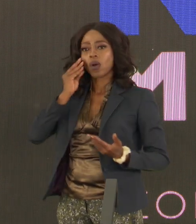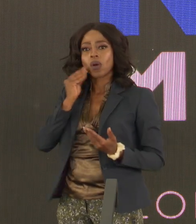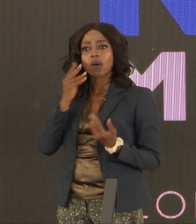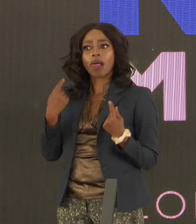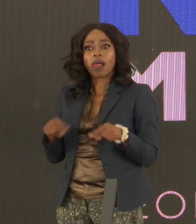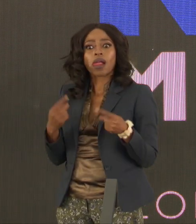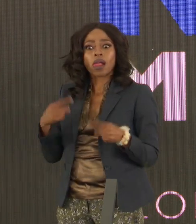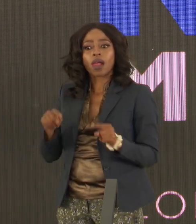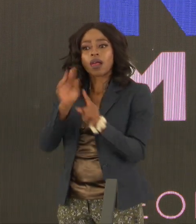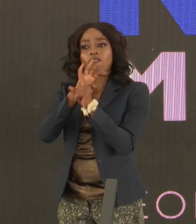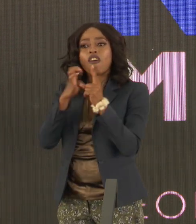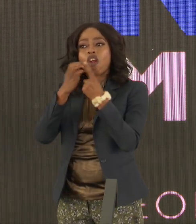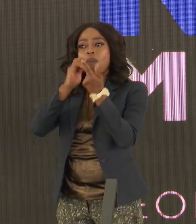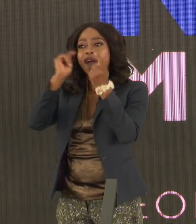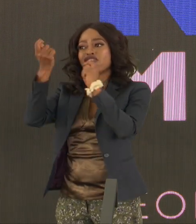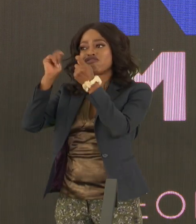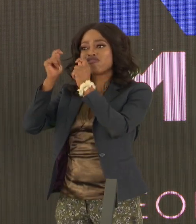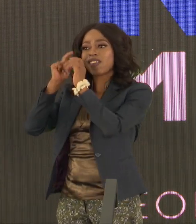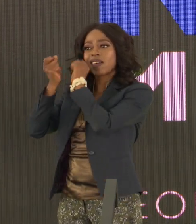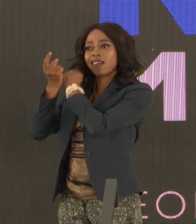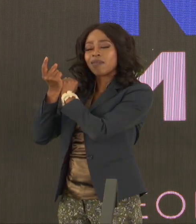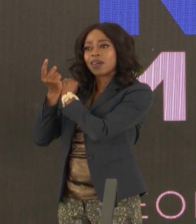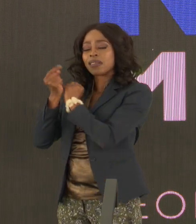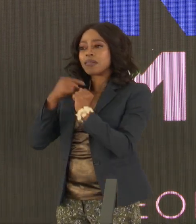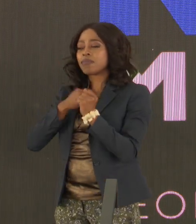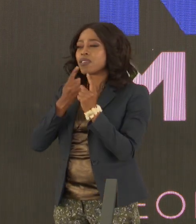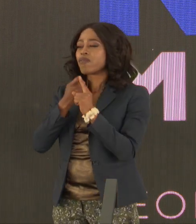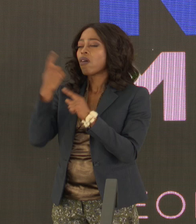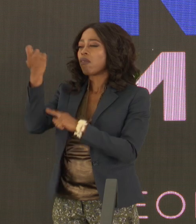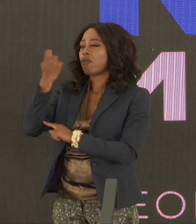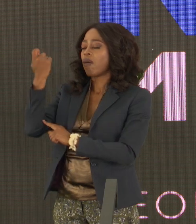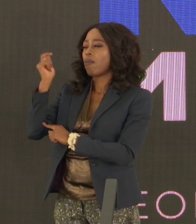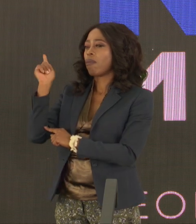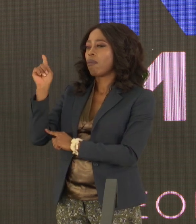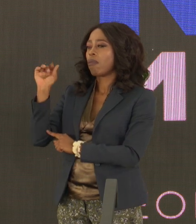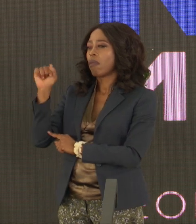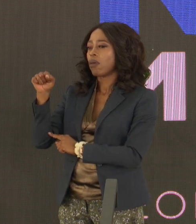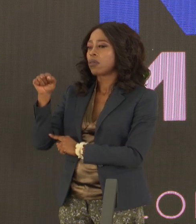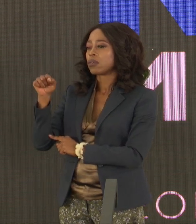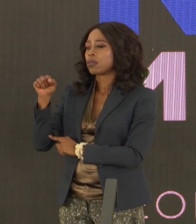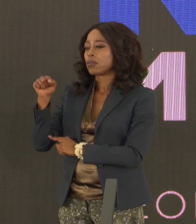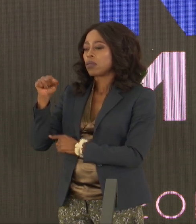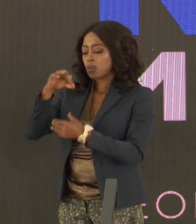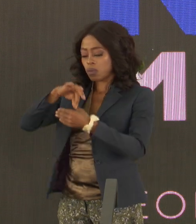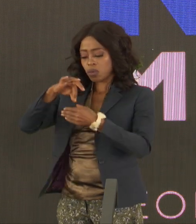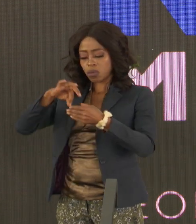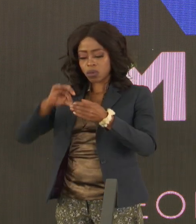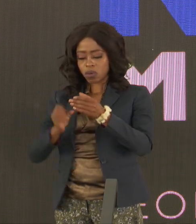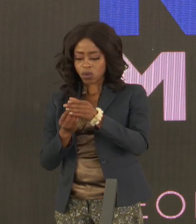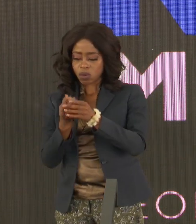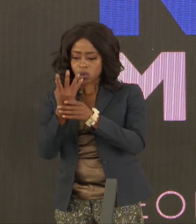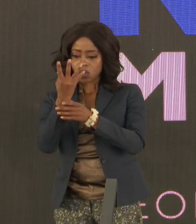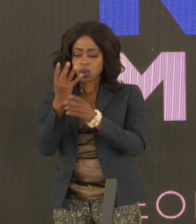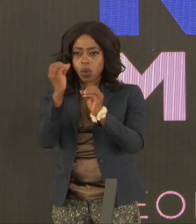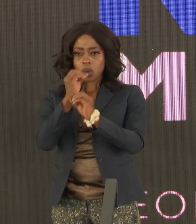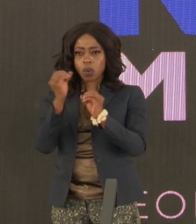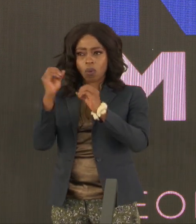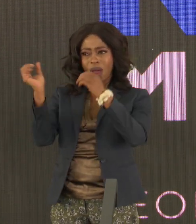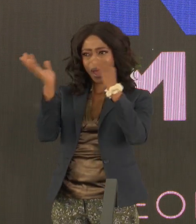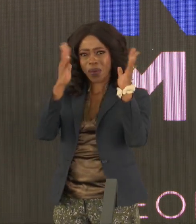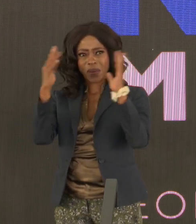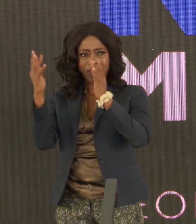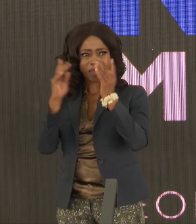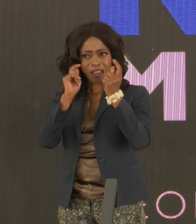effects of climate change. I come from a rural area. Crops are not growing because of new and strange weather